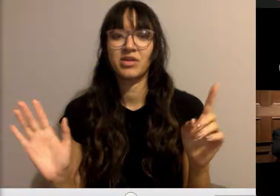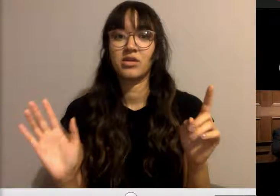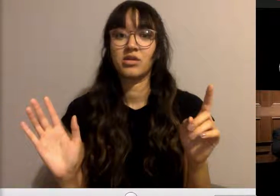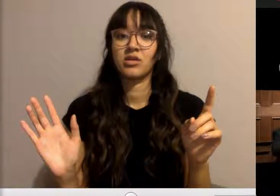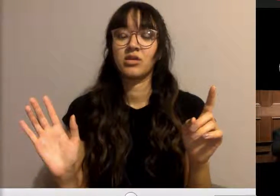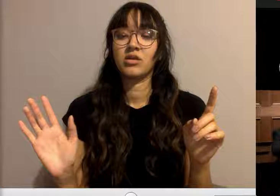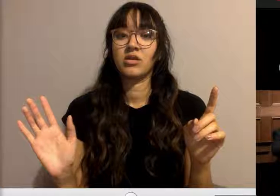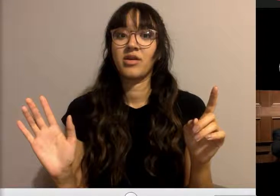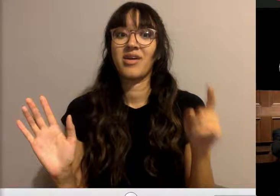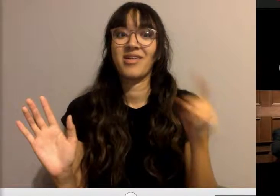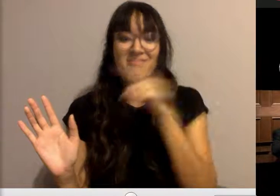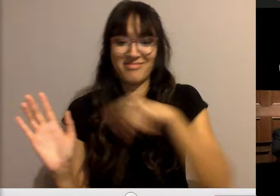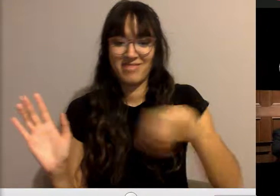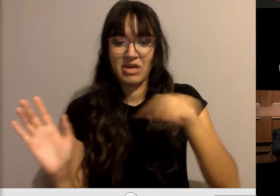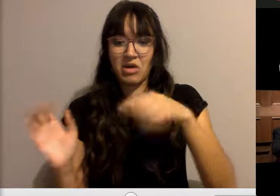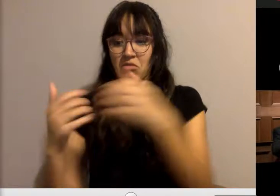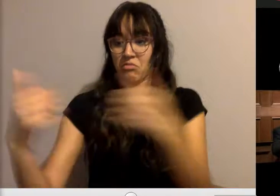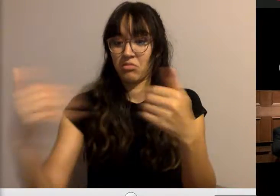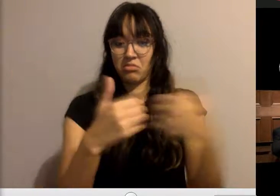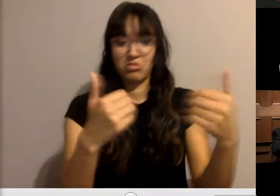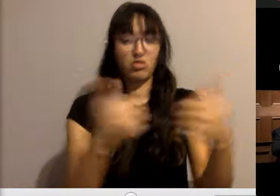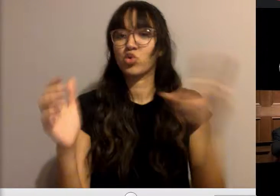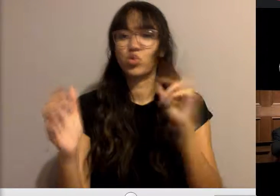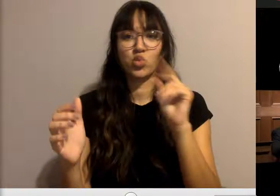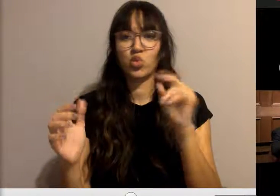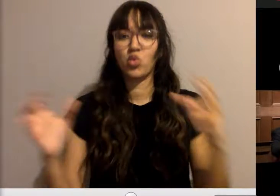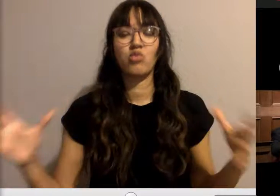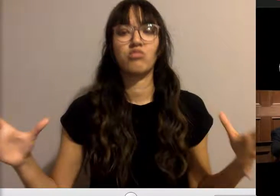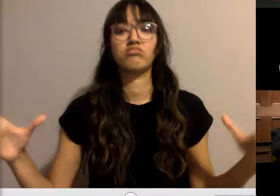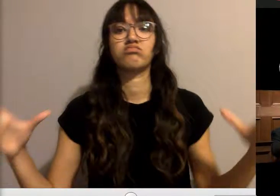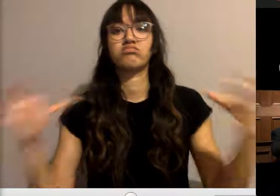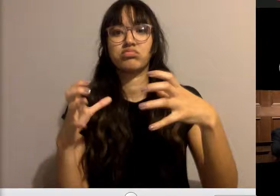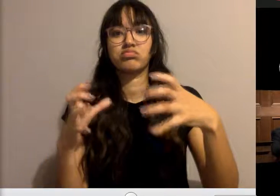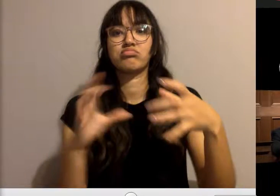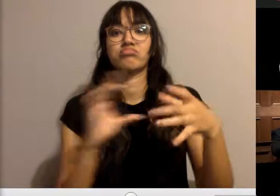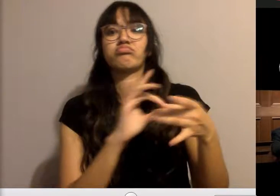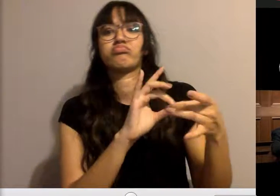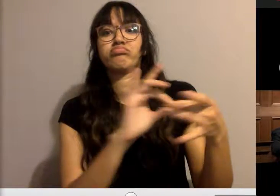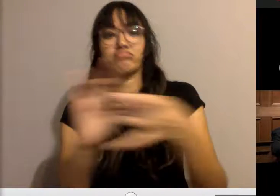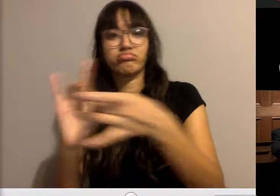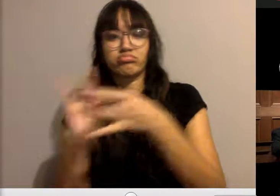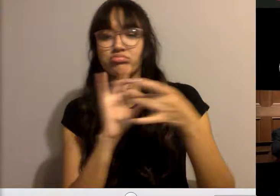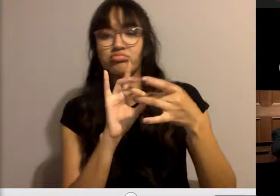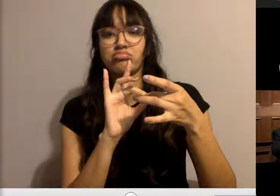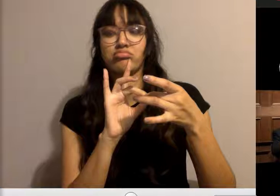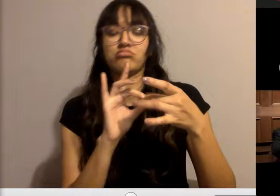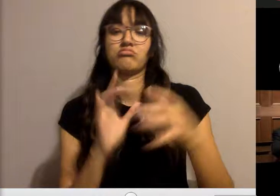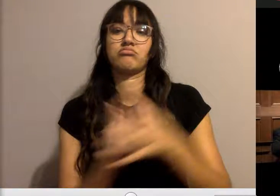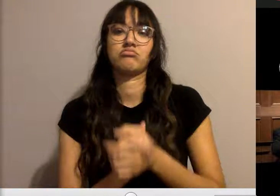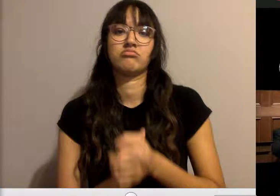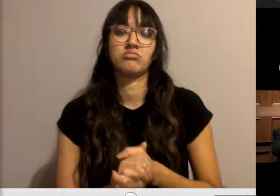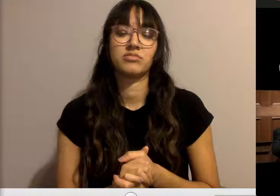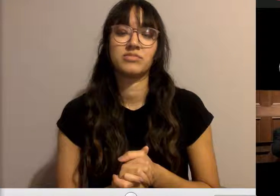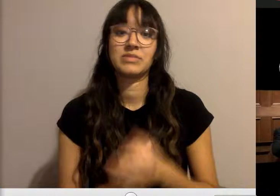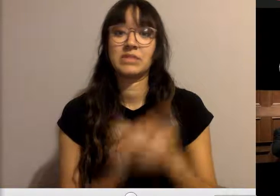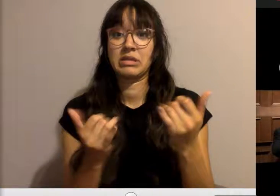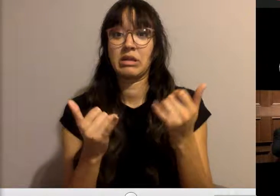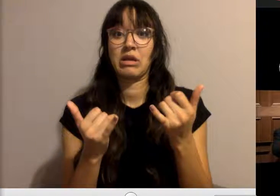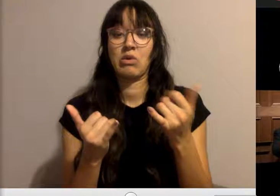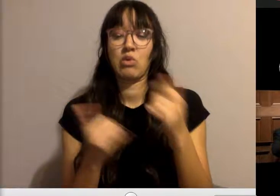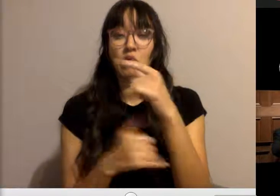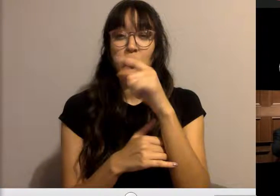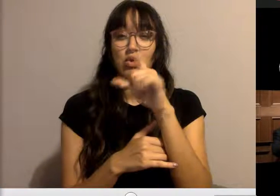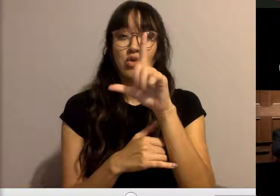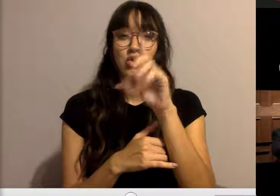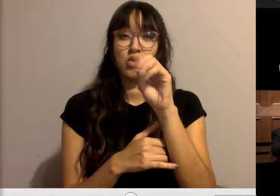were intertwined, they were interwoven, they were globalized, if you want to call it that. Now, globalization back then is a little bit